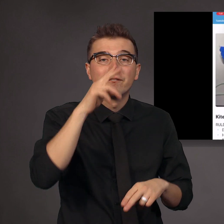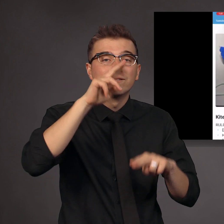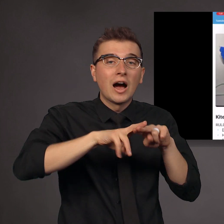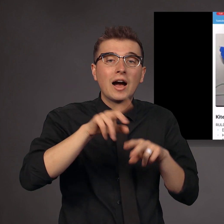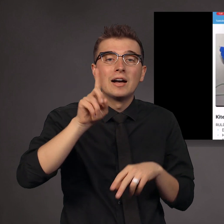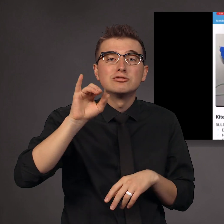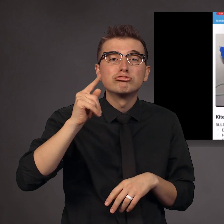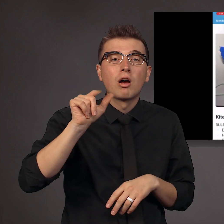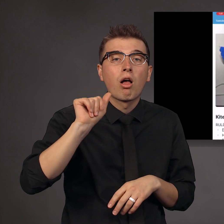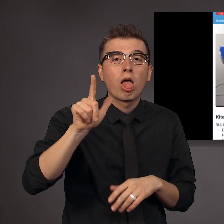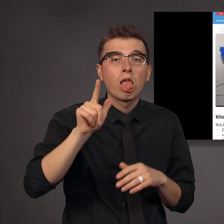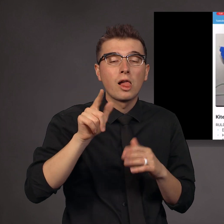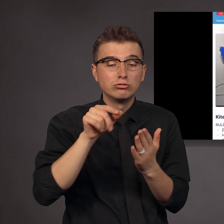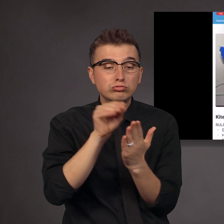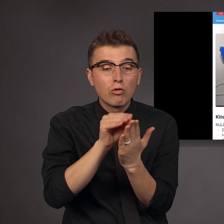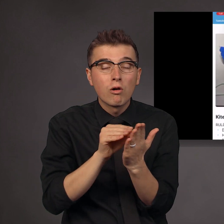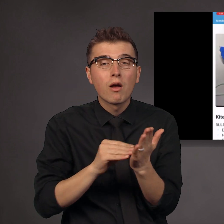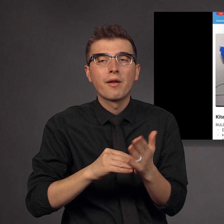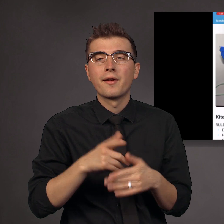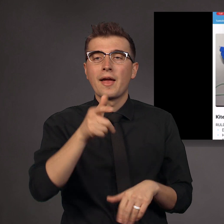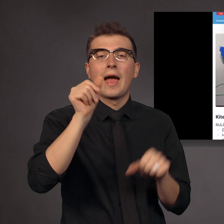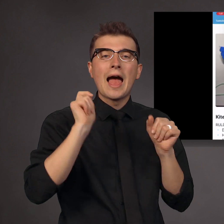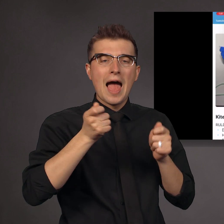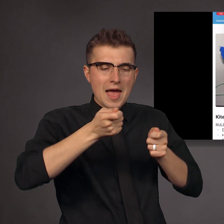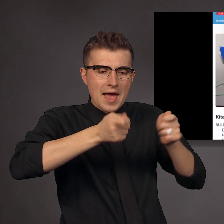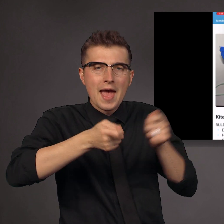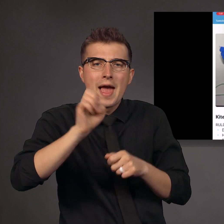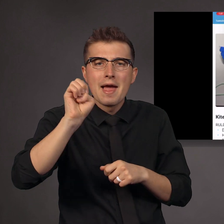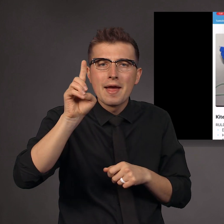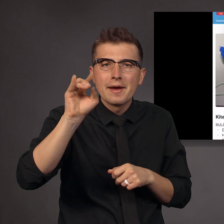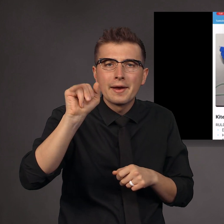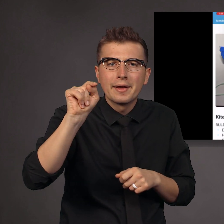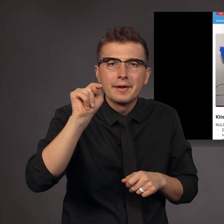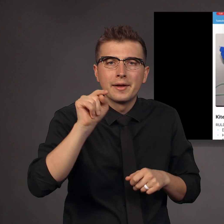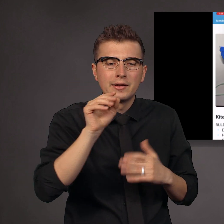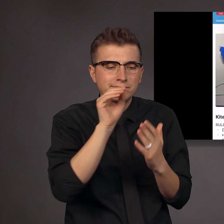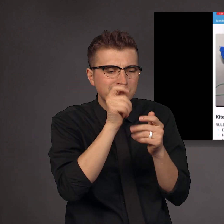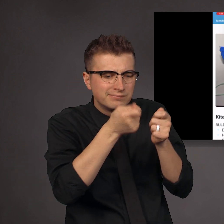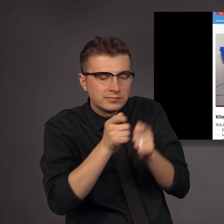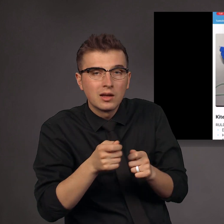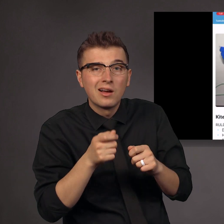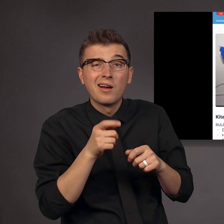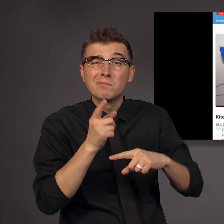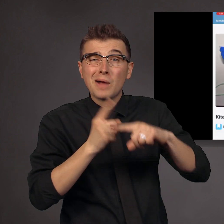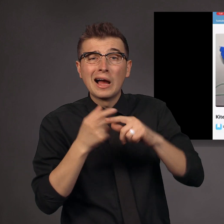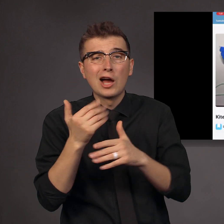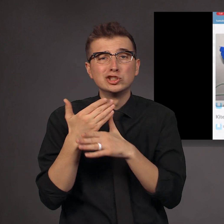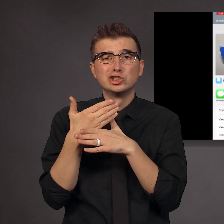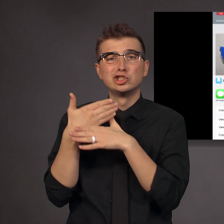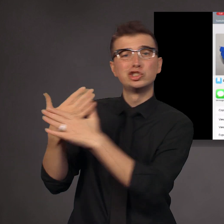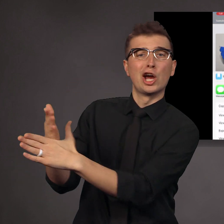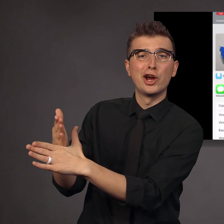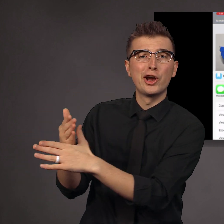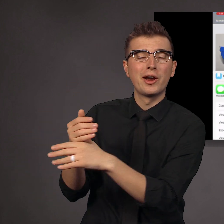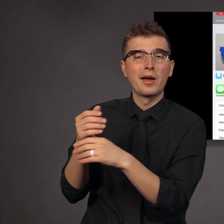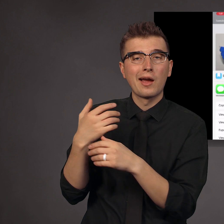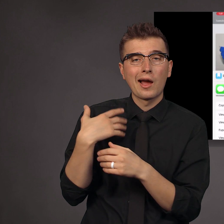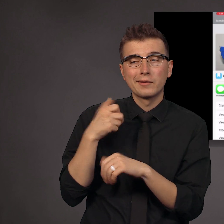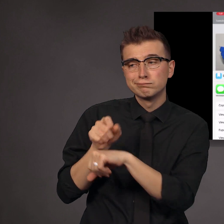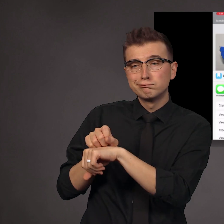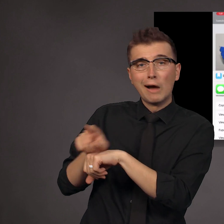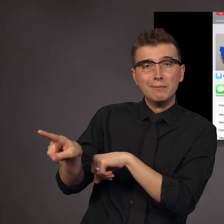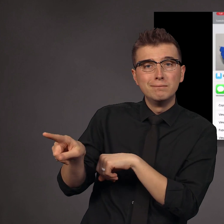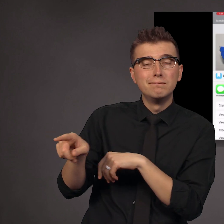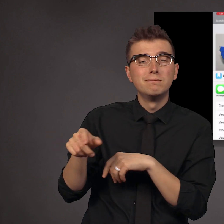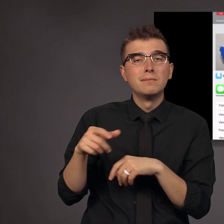you have the ability to not only edit stuff, but you can also share it. So if I wanted to do a shareable, I